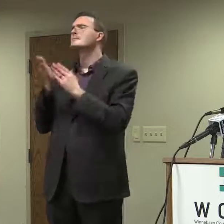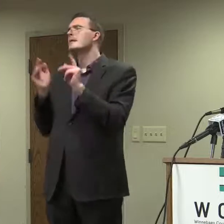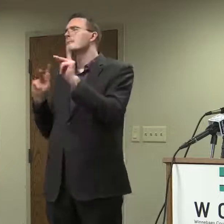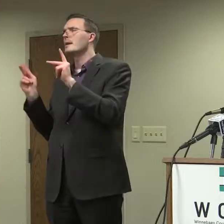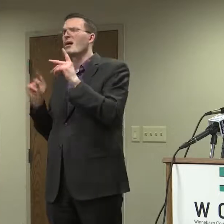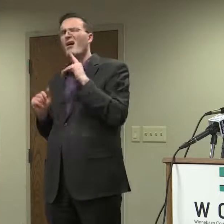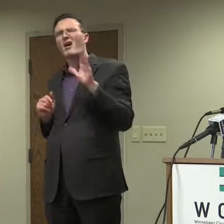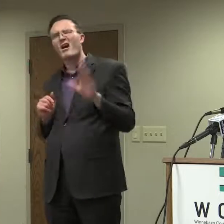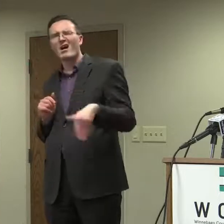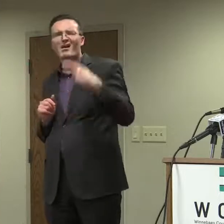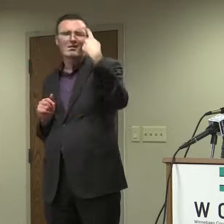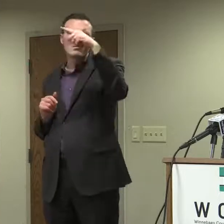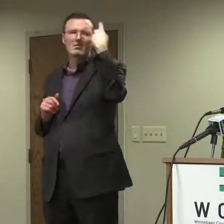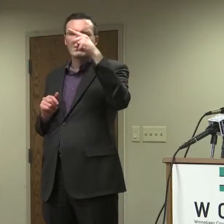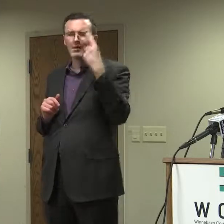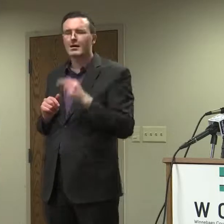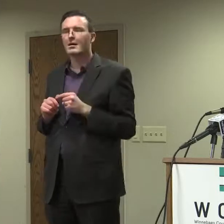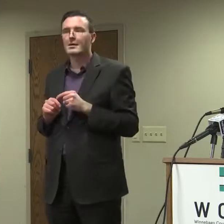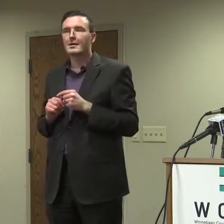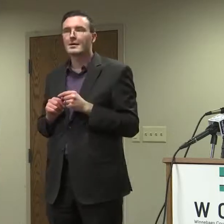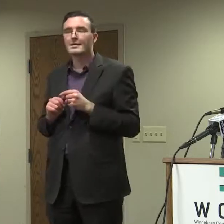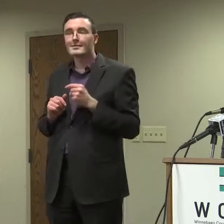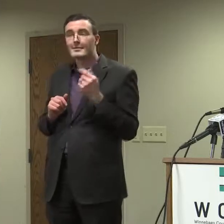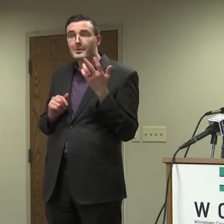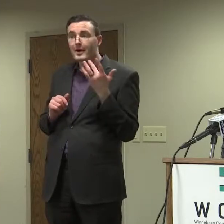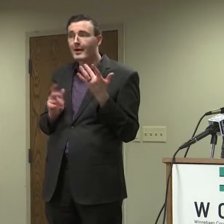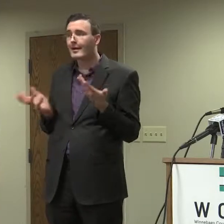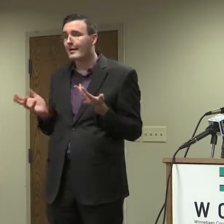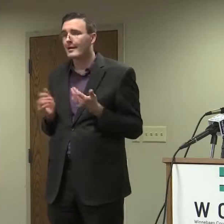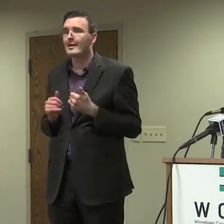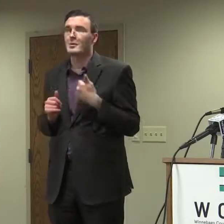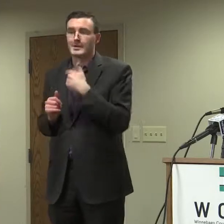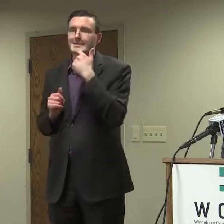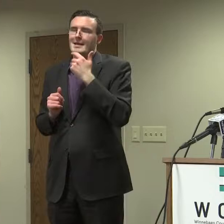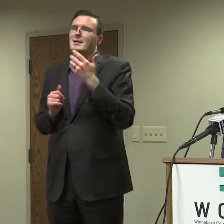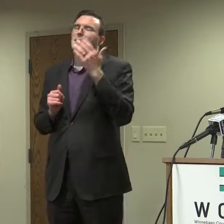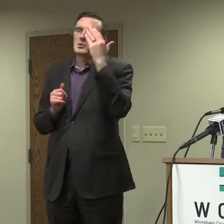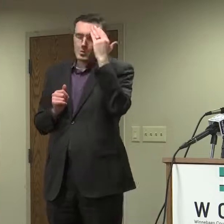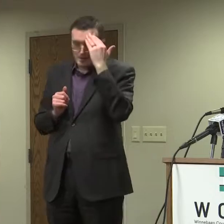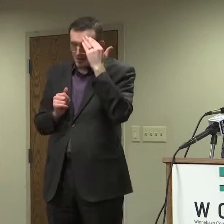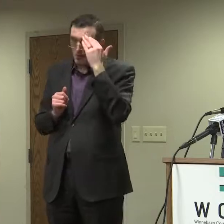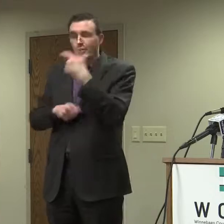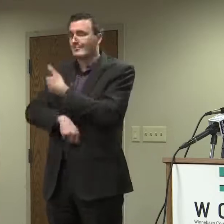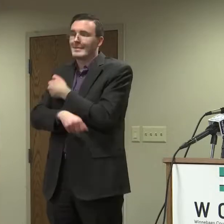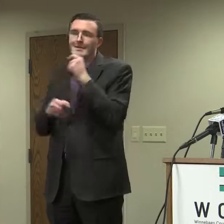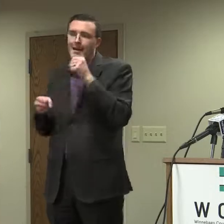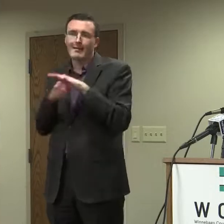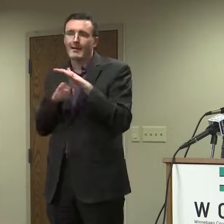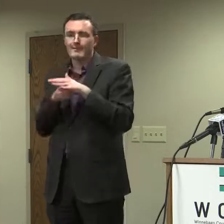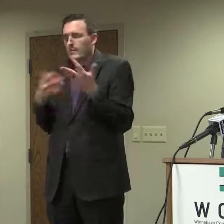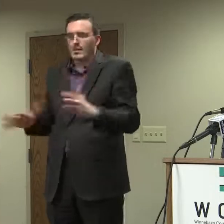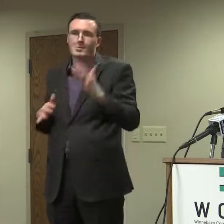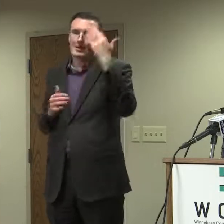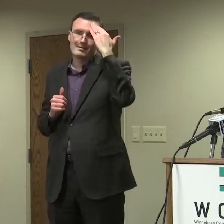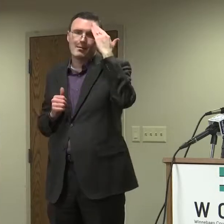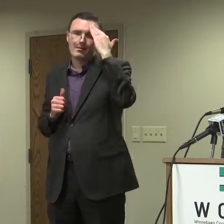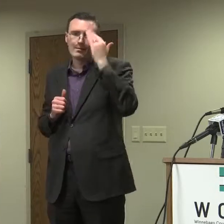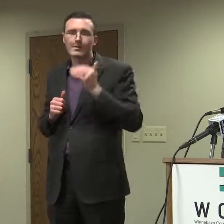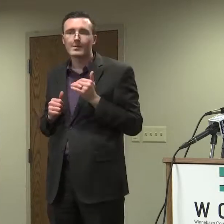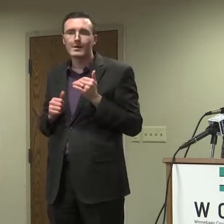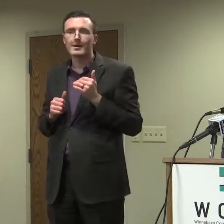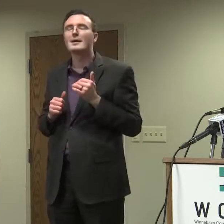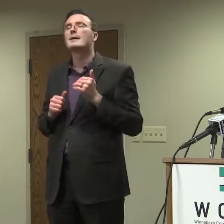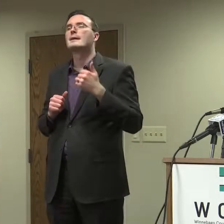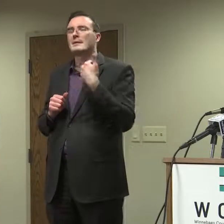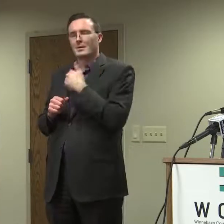why bother? You know, here's the question. We said, look, we know we're going to be dealing with this vaccine shortage. And we were committed to making sure that we could